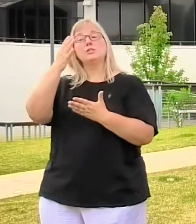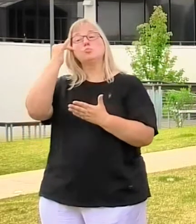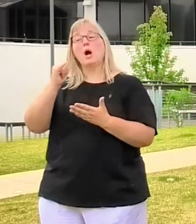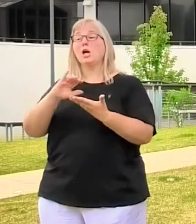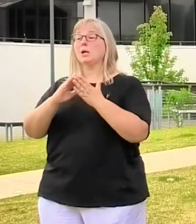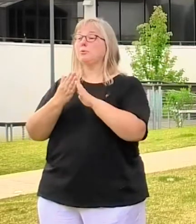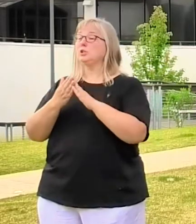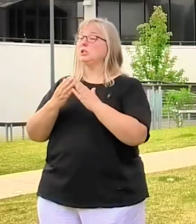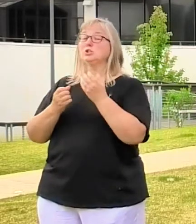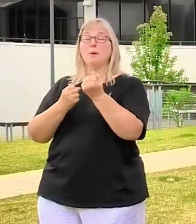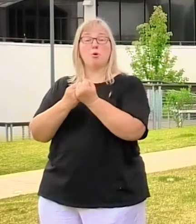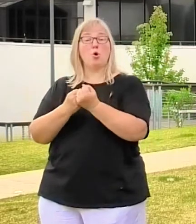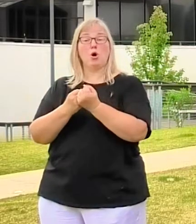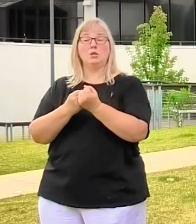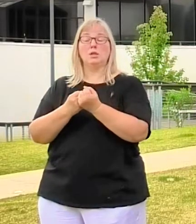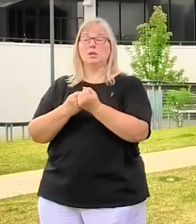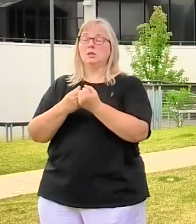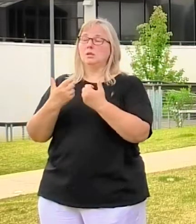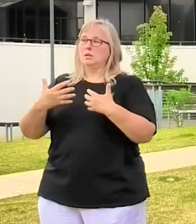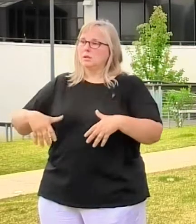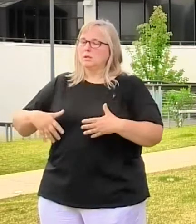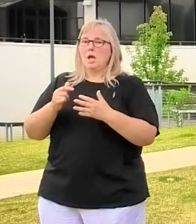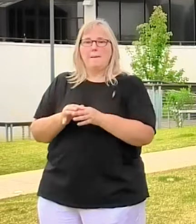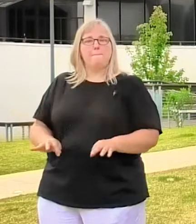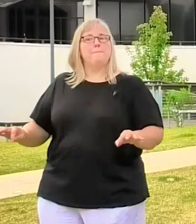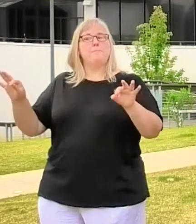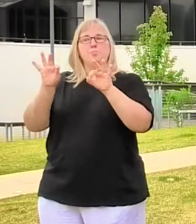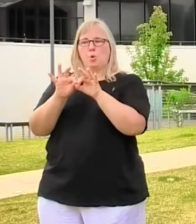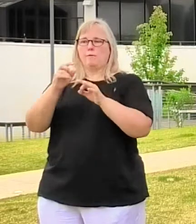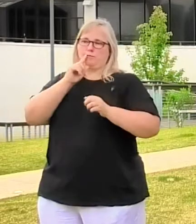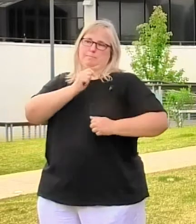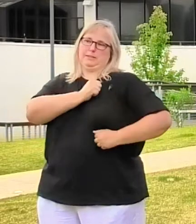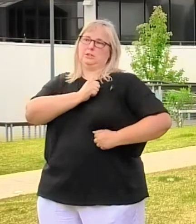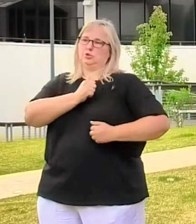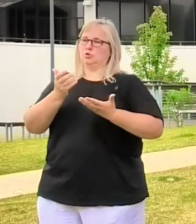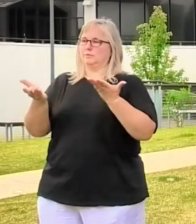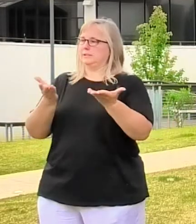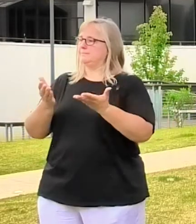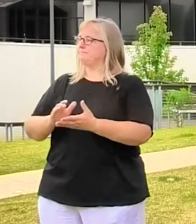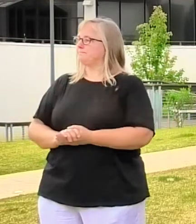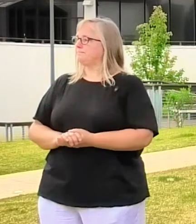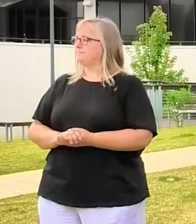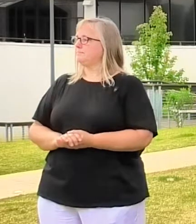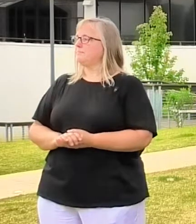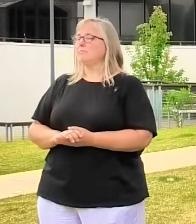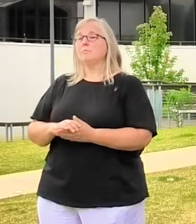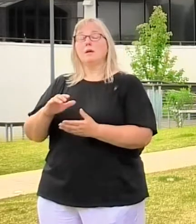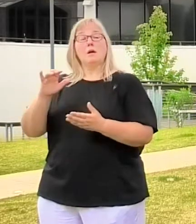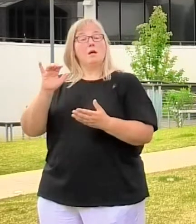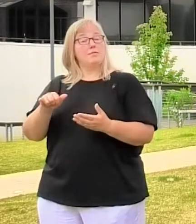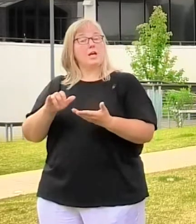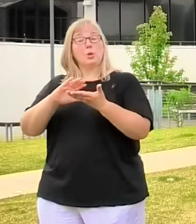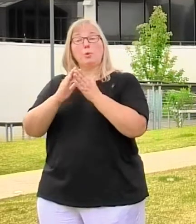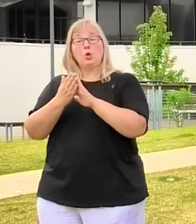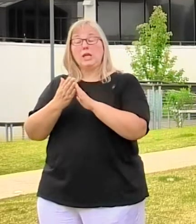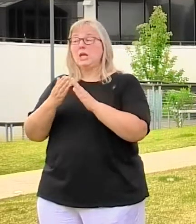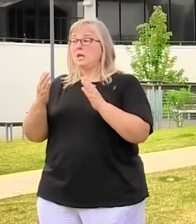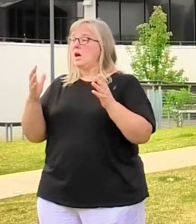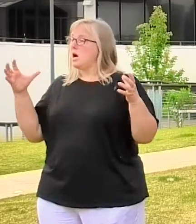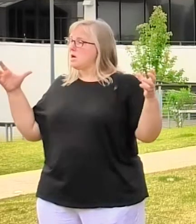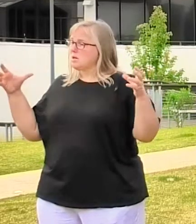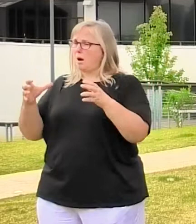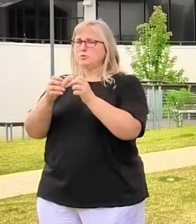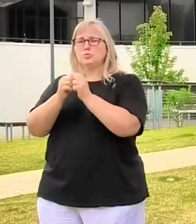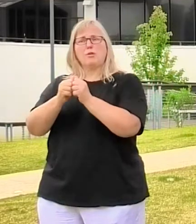support is so particularly important in military service. It is a community that comes together and helps each